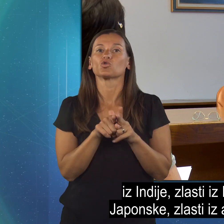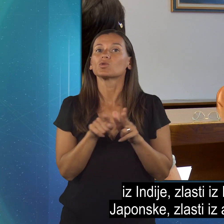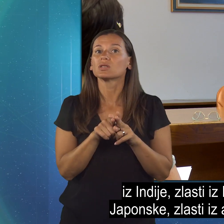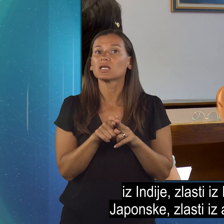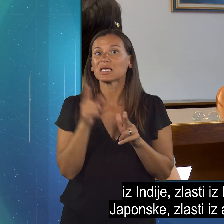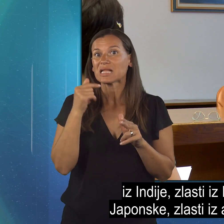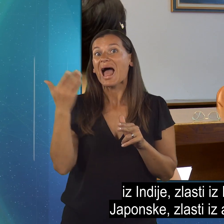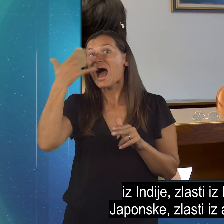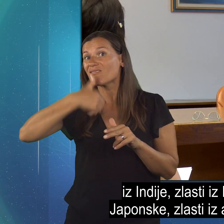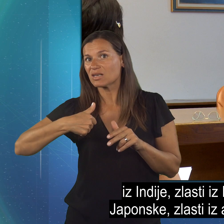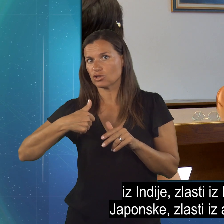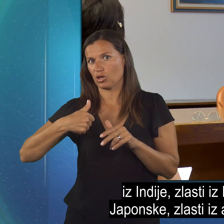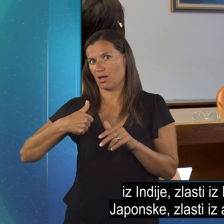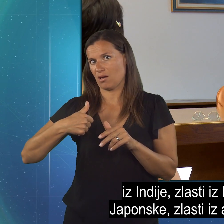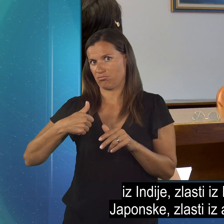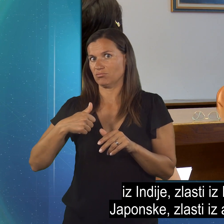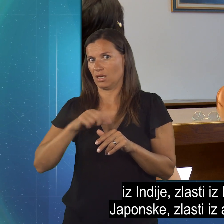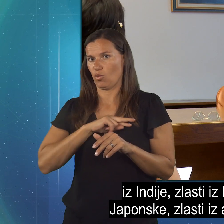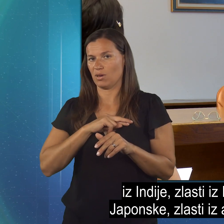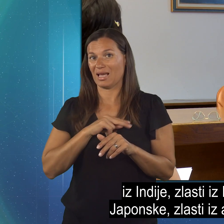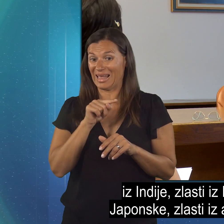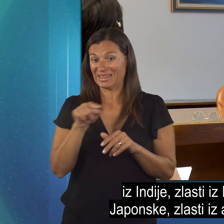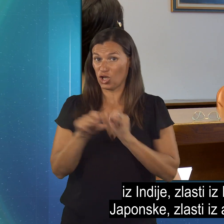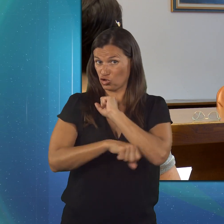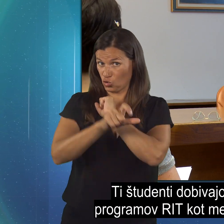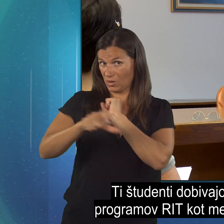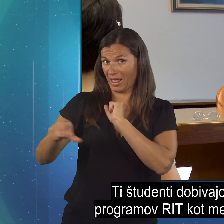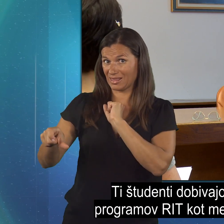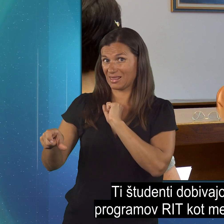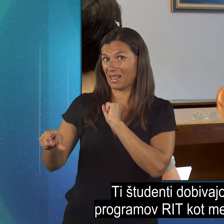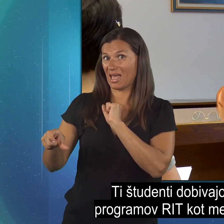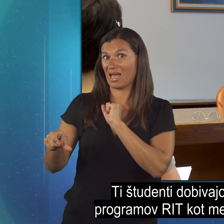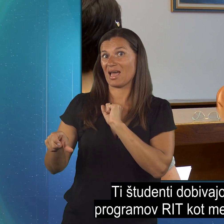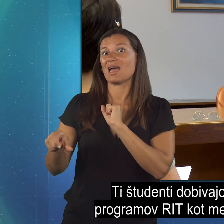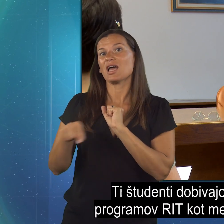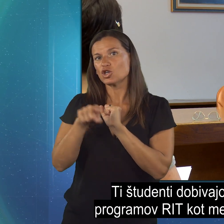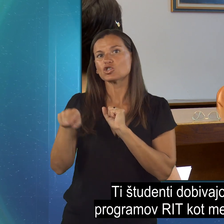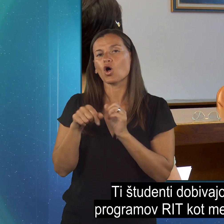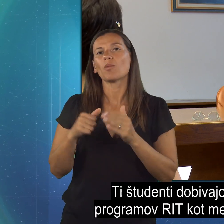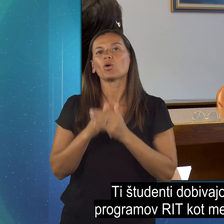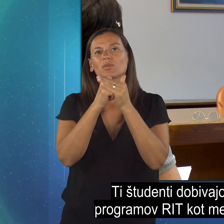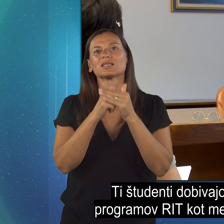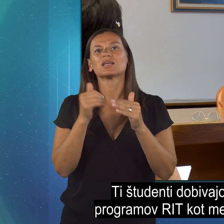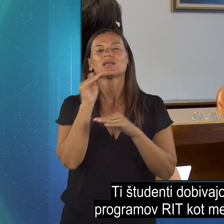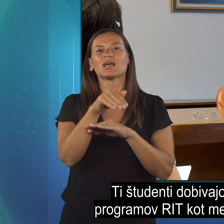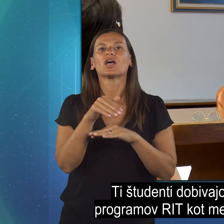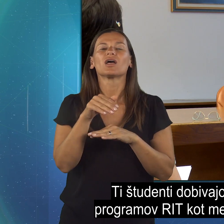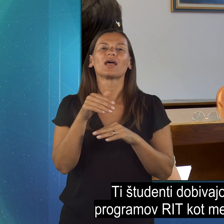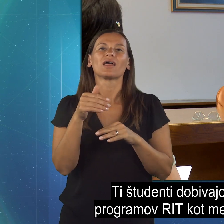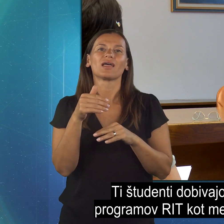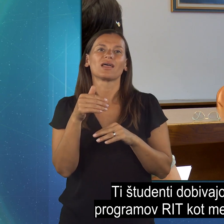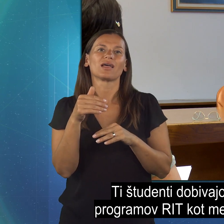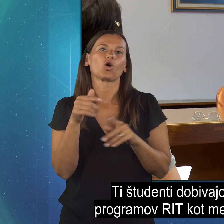Japan, especially from the African republics. So those students, they are supported through the